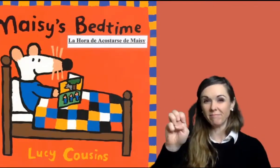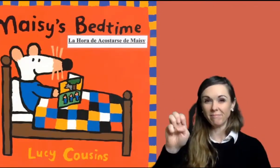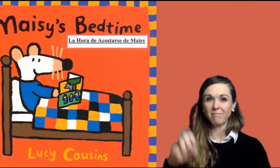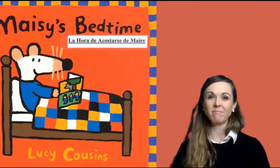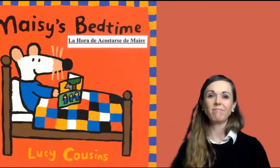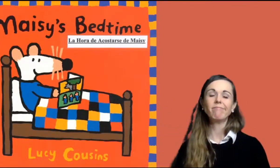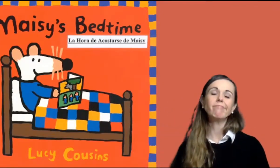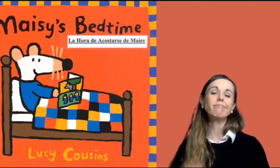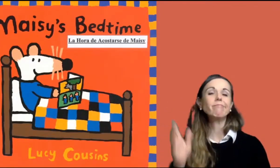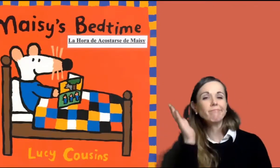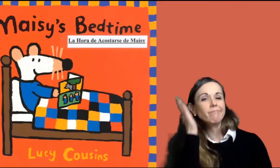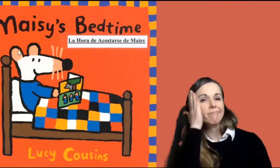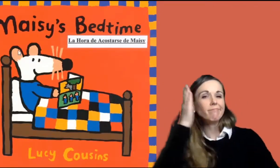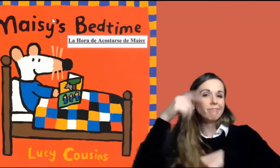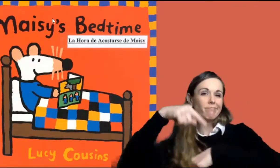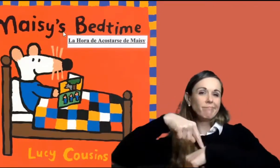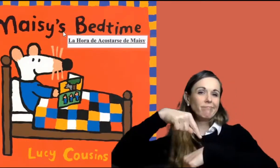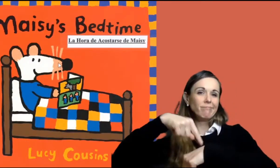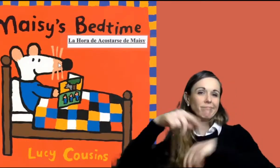Bedtime.